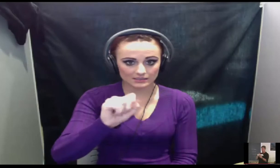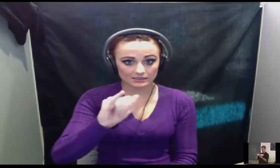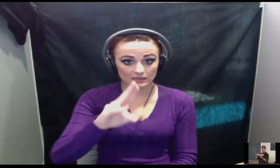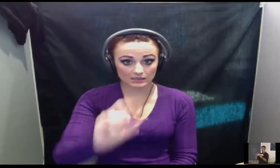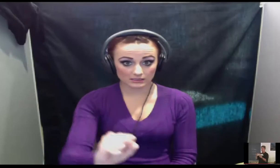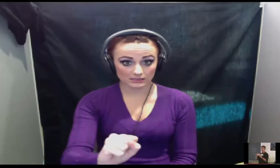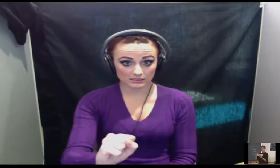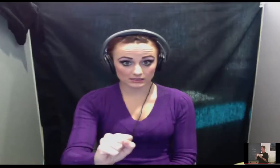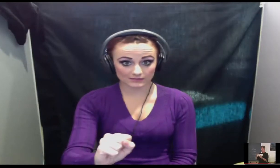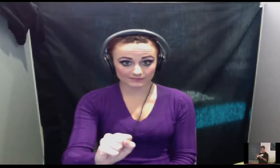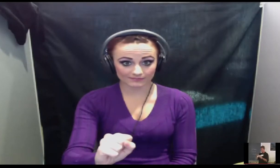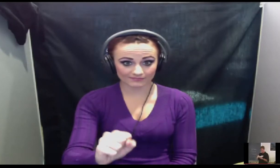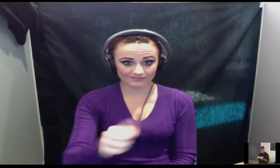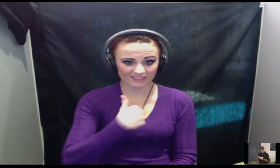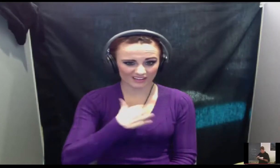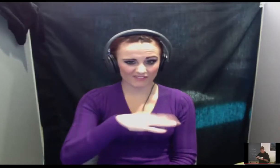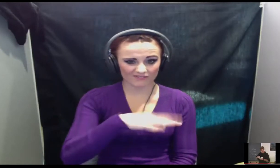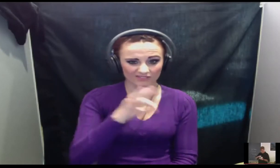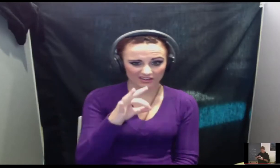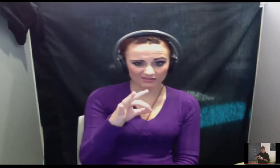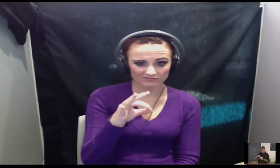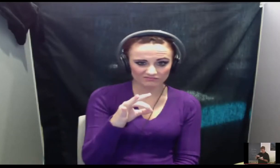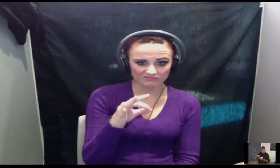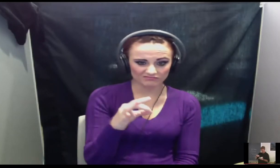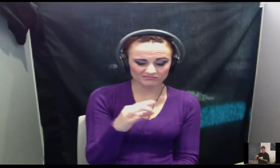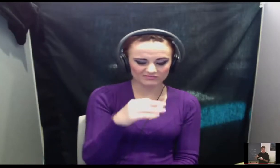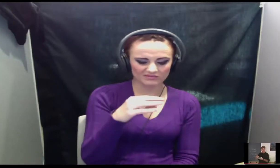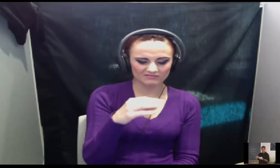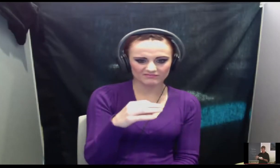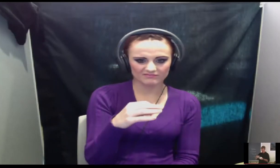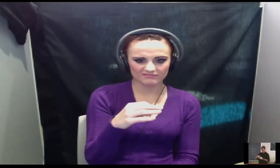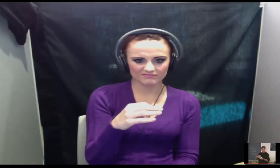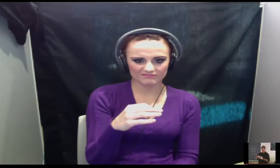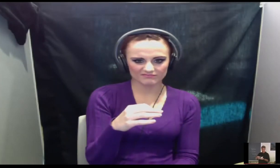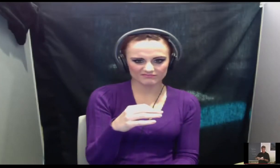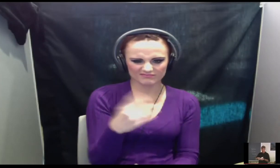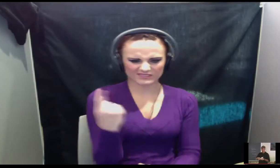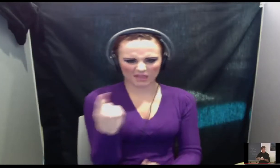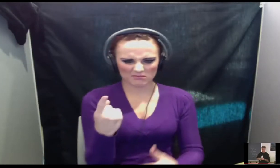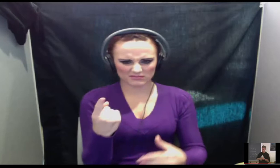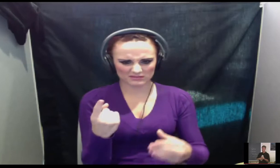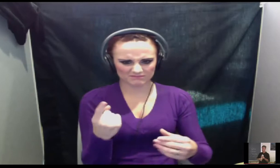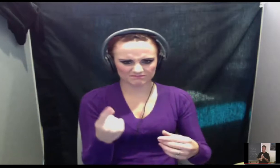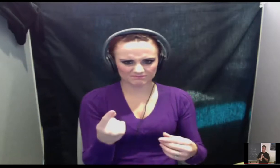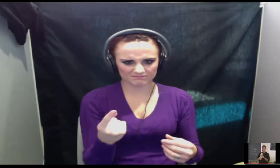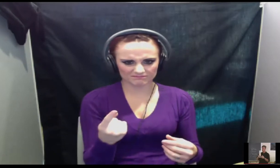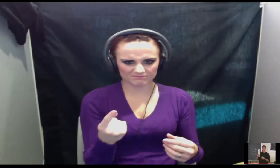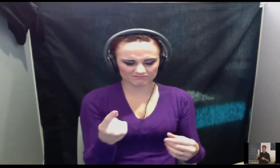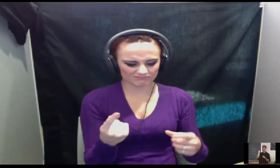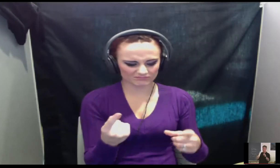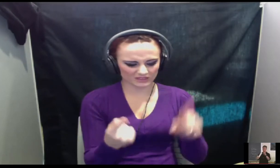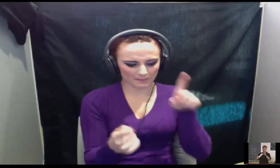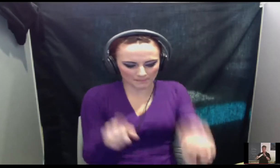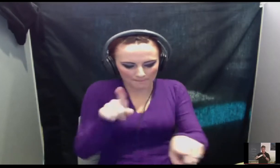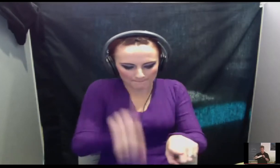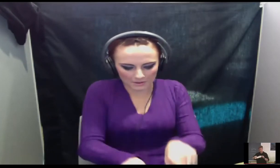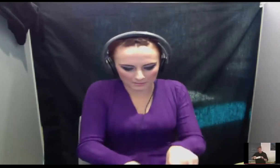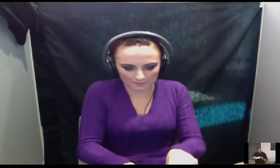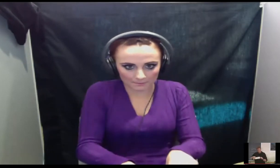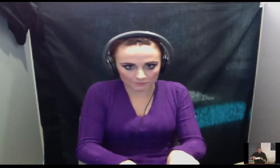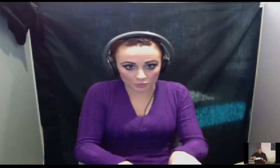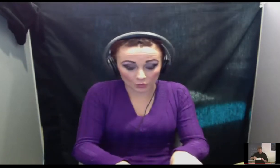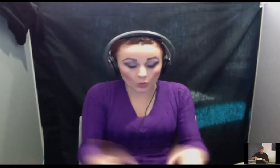of, like a file folder. 2 pieces of foam, cut little notches in it, ran them across there. What's the main difference between the two, though, is